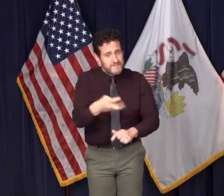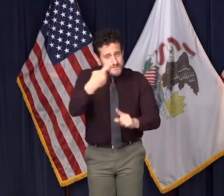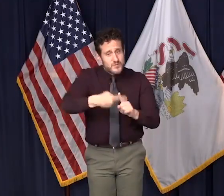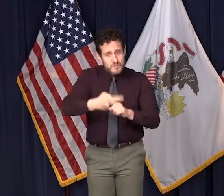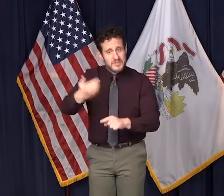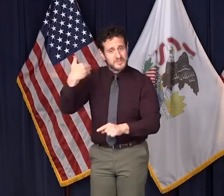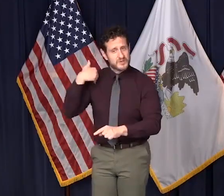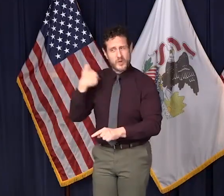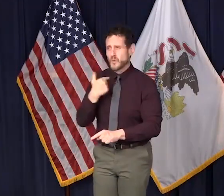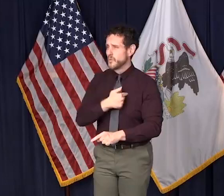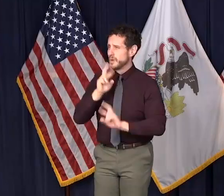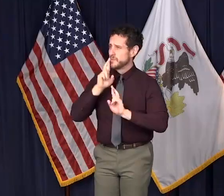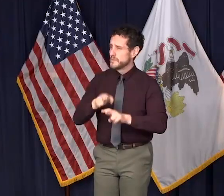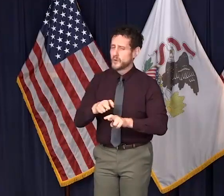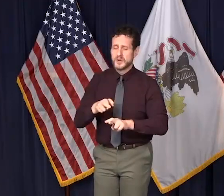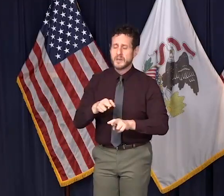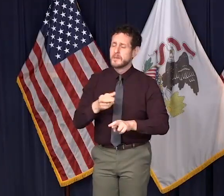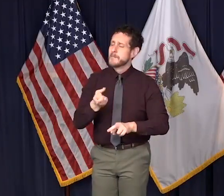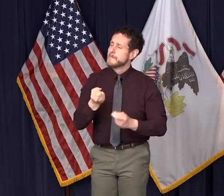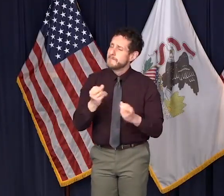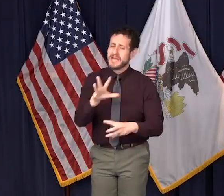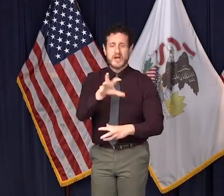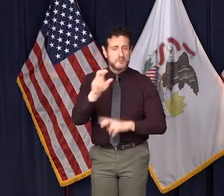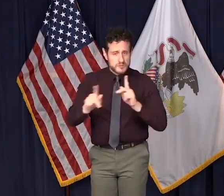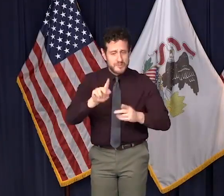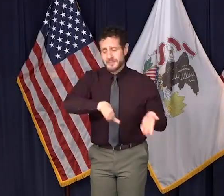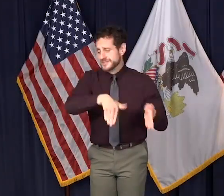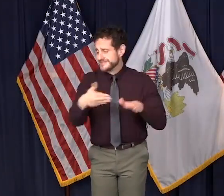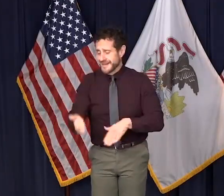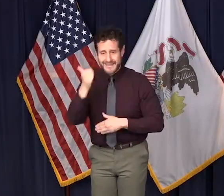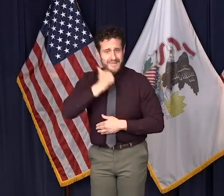reporting hundreds of deaths every single day.